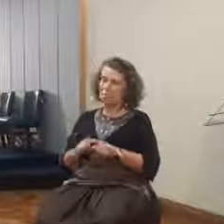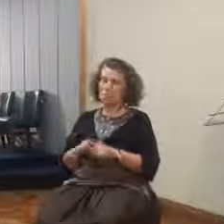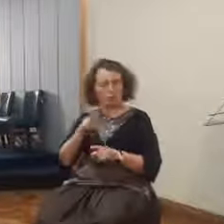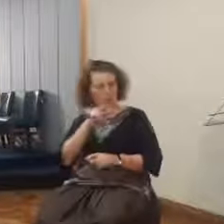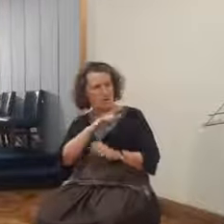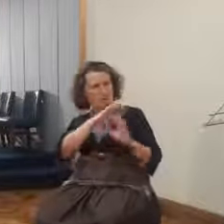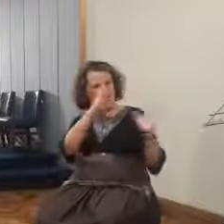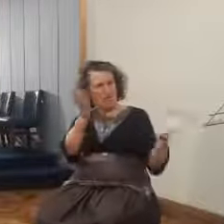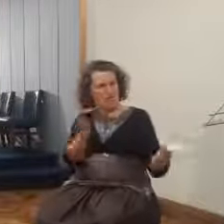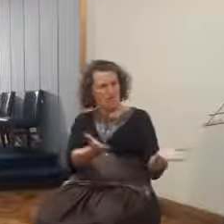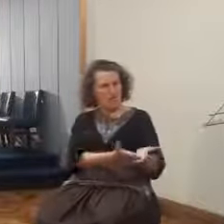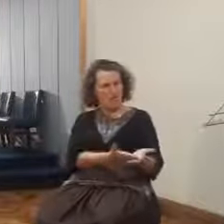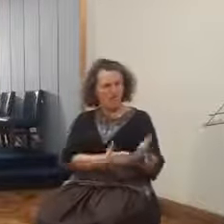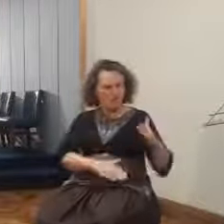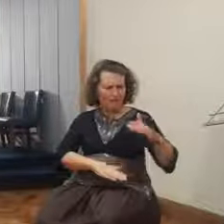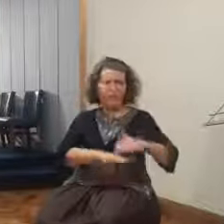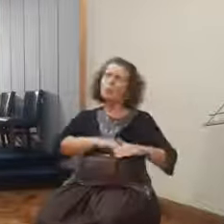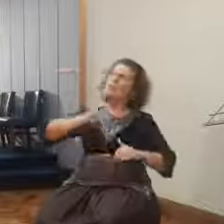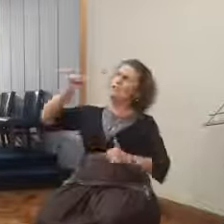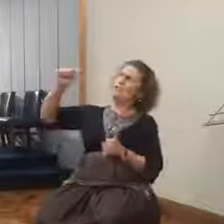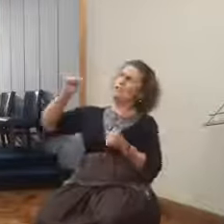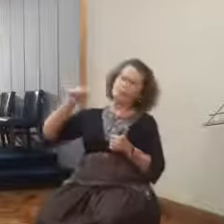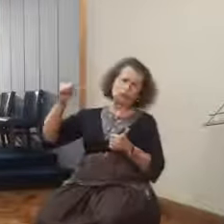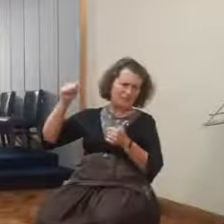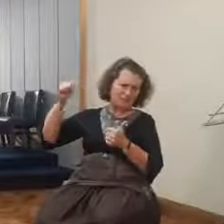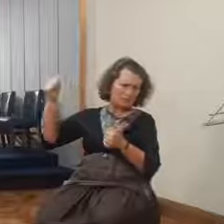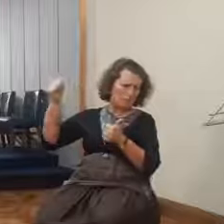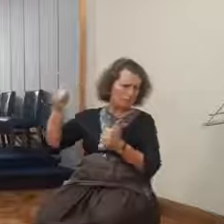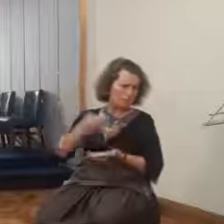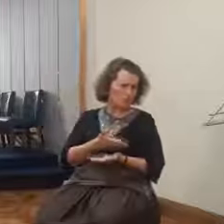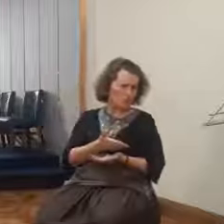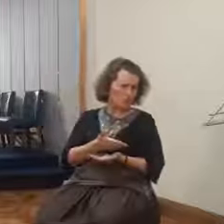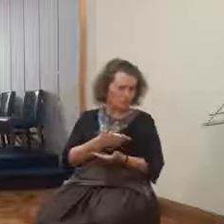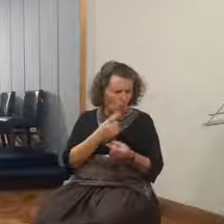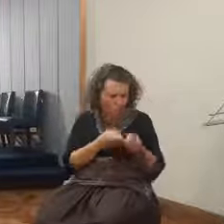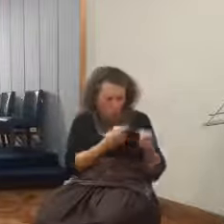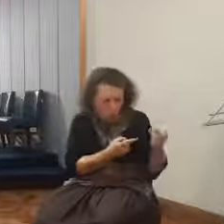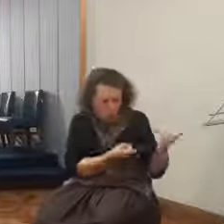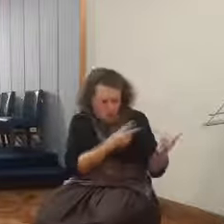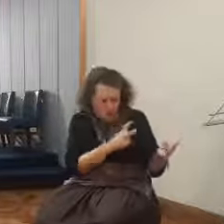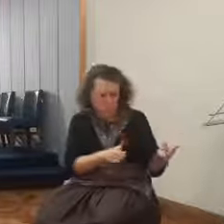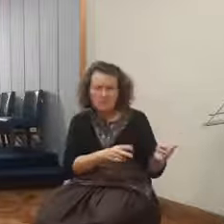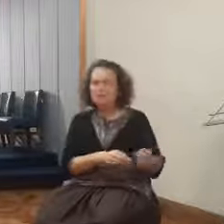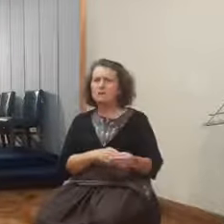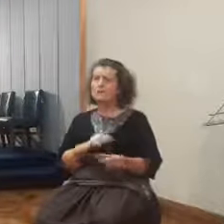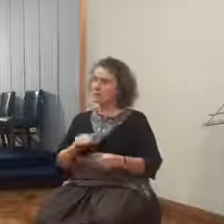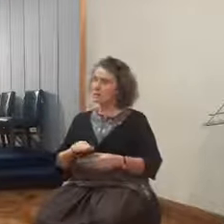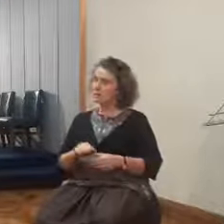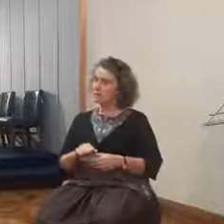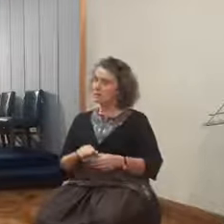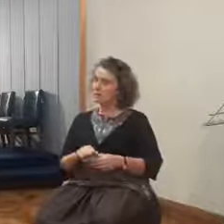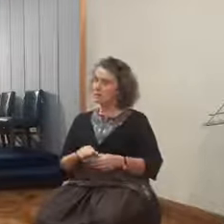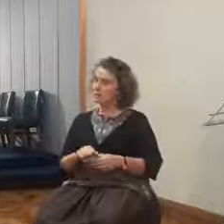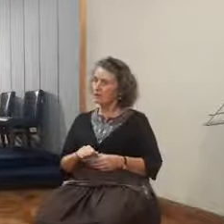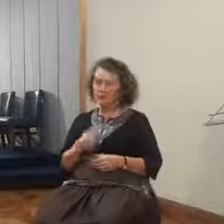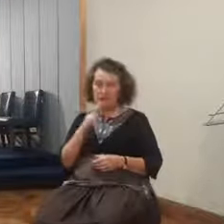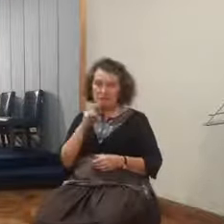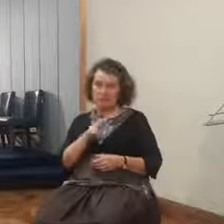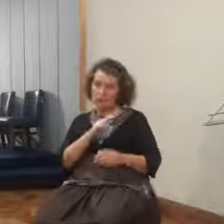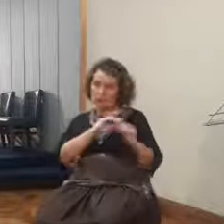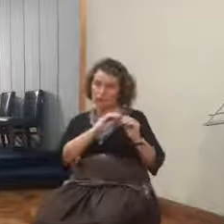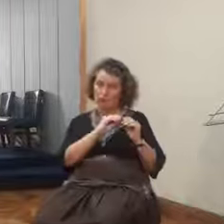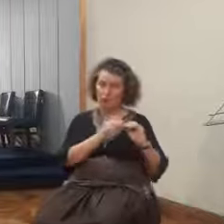full of the goodness of the Lord. Well, that's true just in terms of creation,